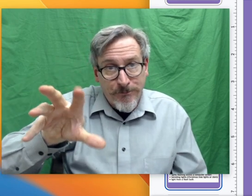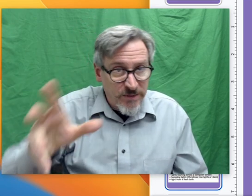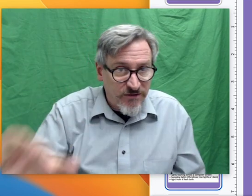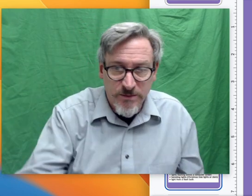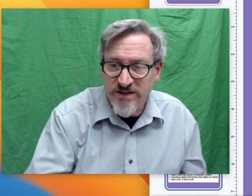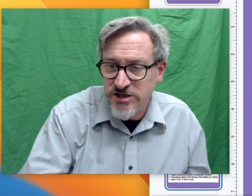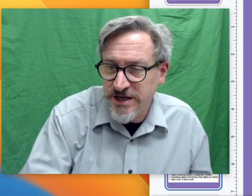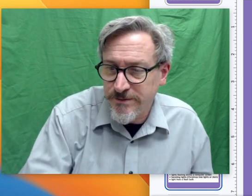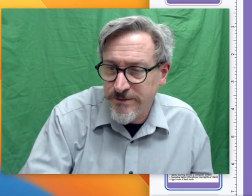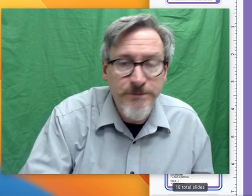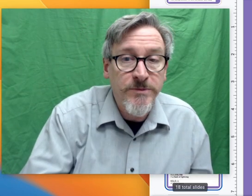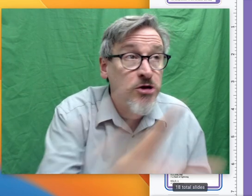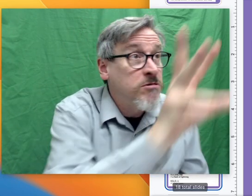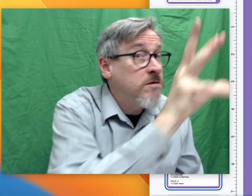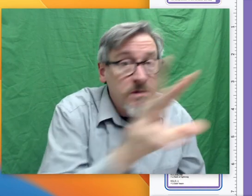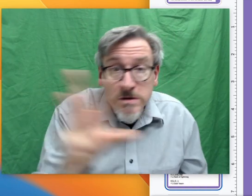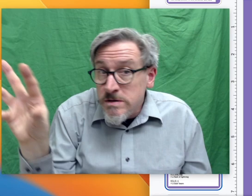light from a flashlight.